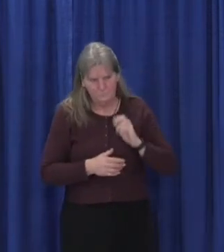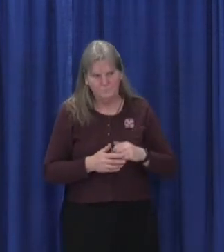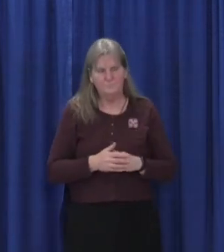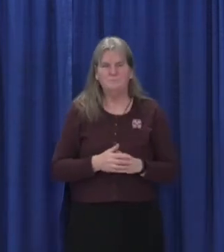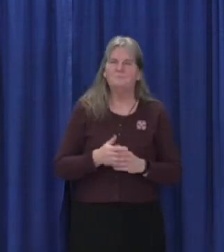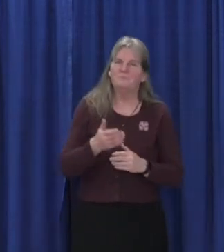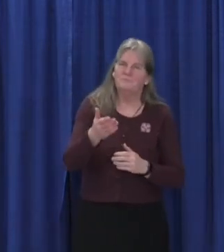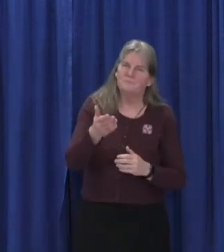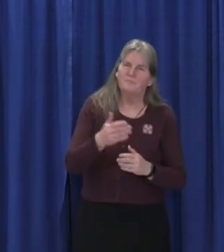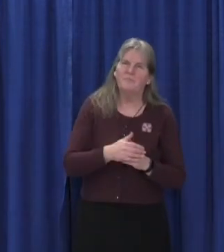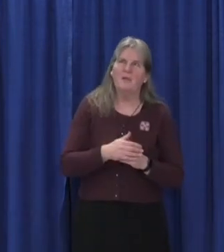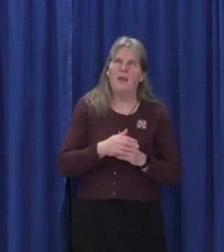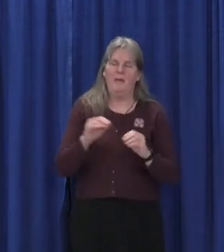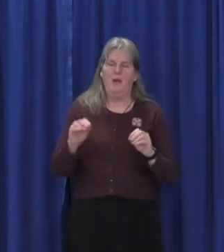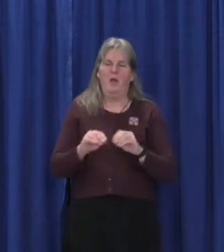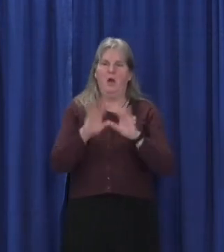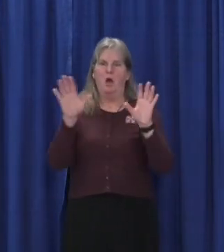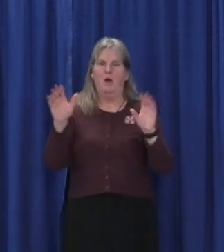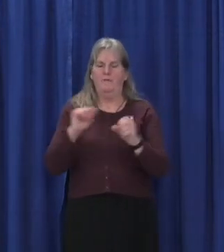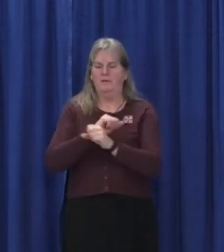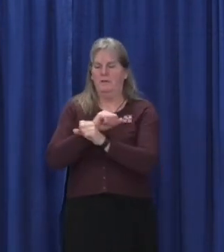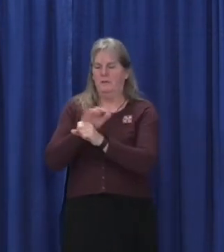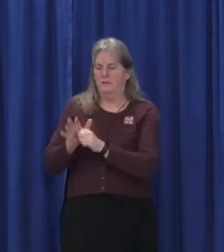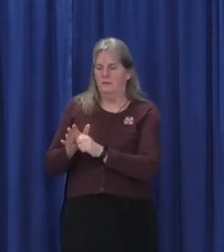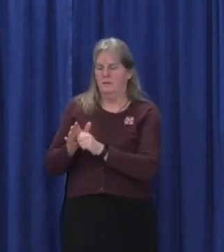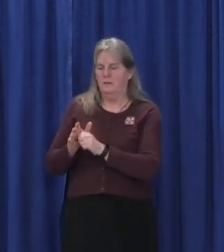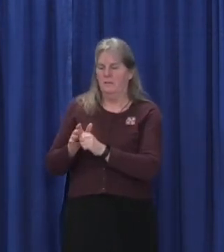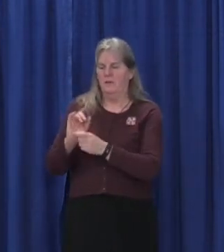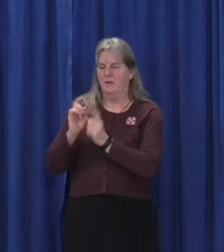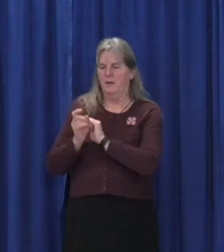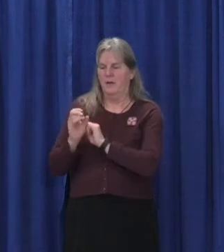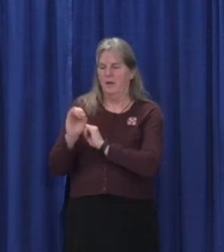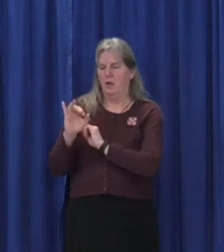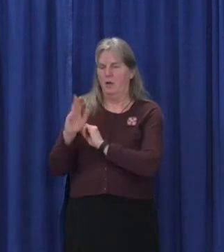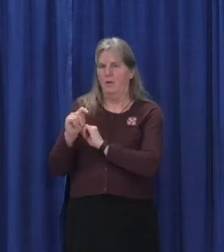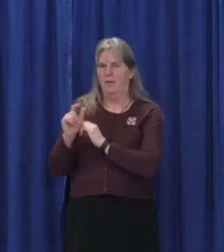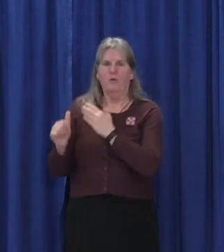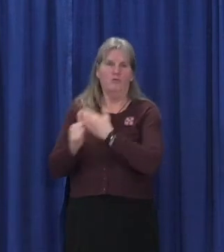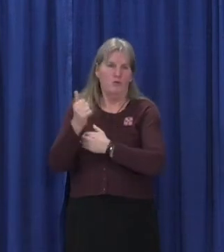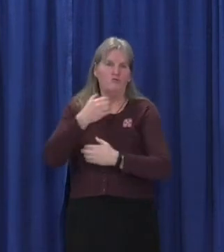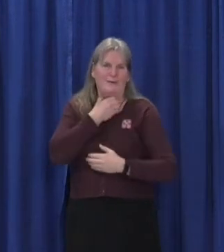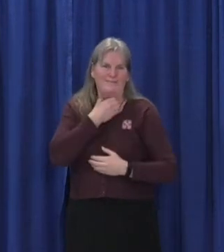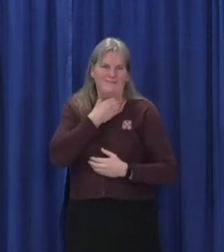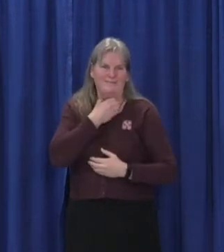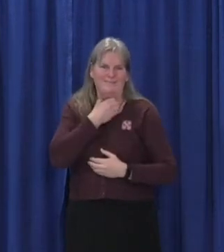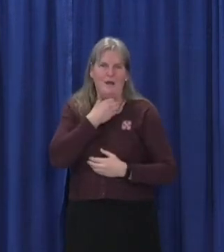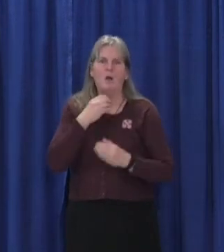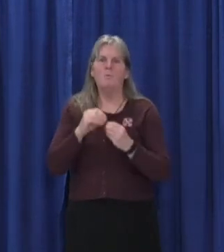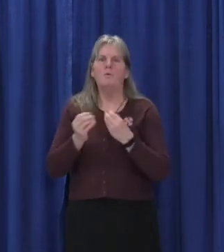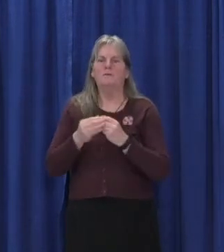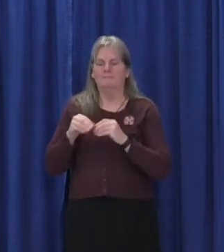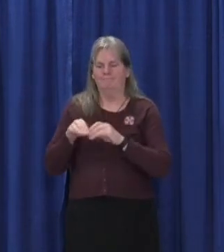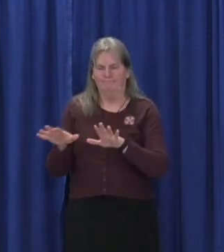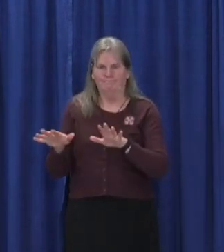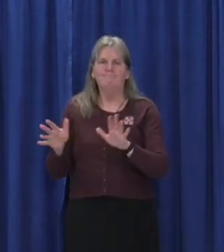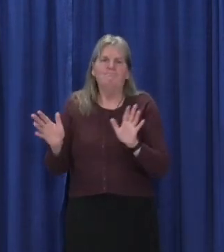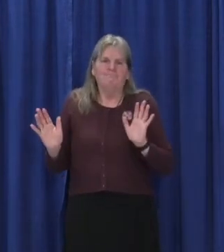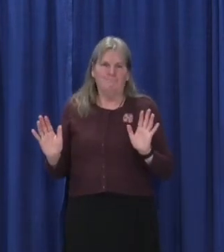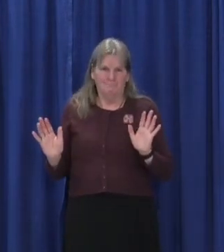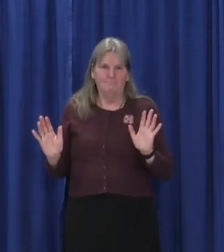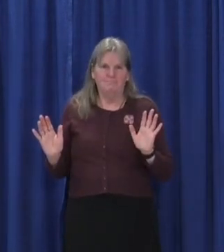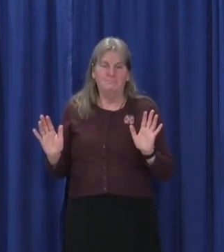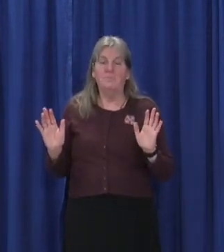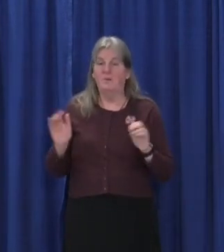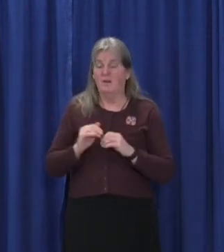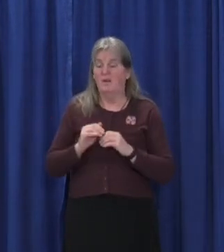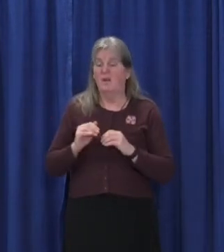So I think it's clear that Omicron is a real present threat. And we're certain that it's more transmissible than any other variant. And it's already